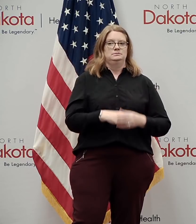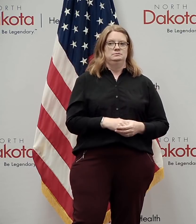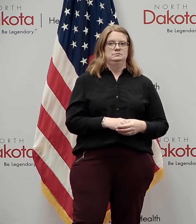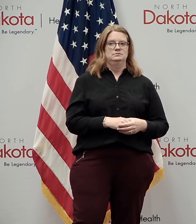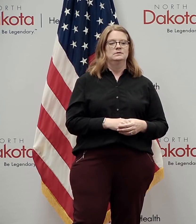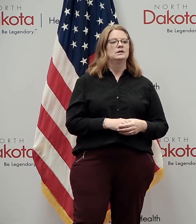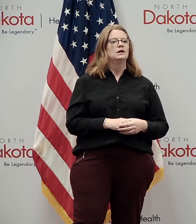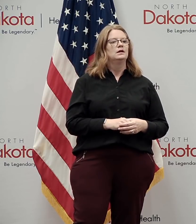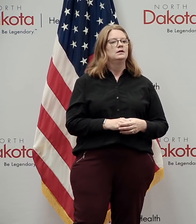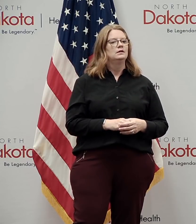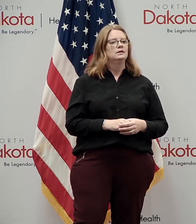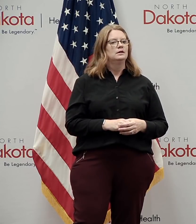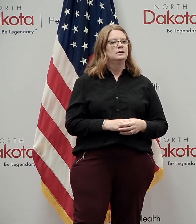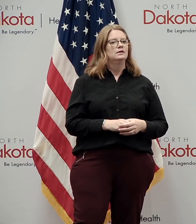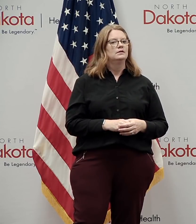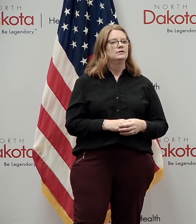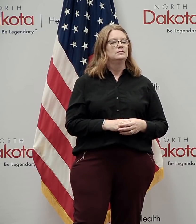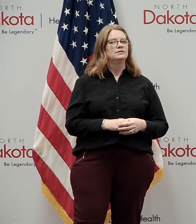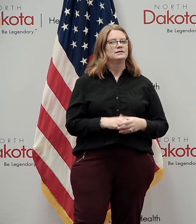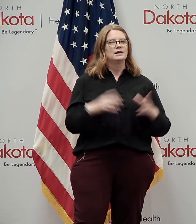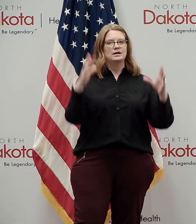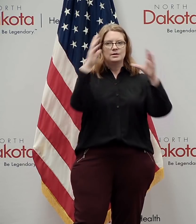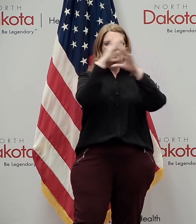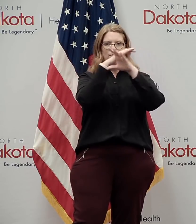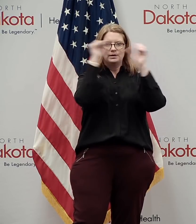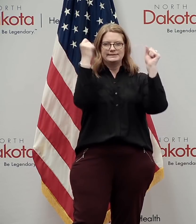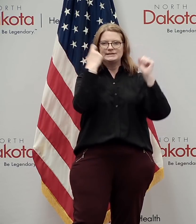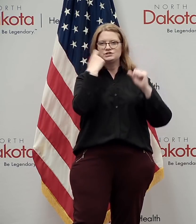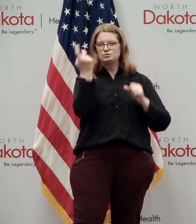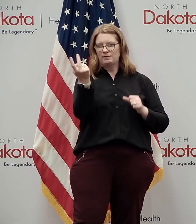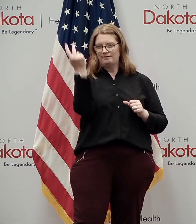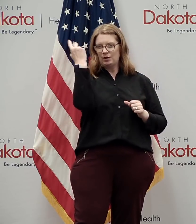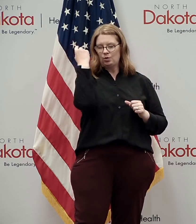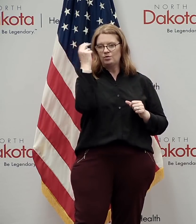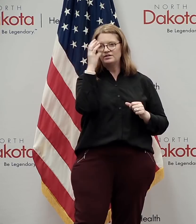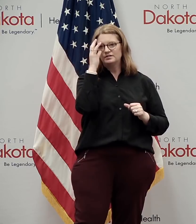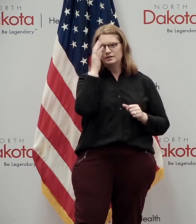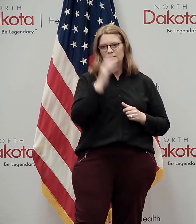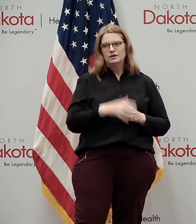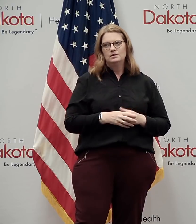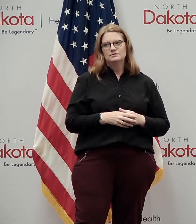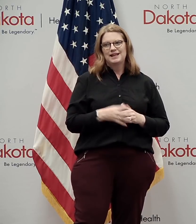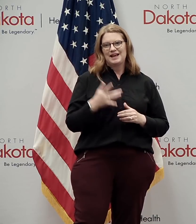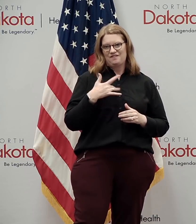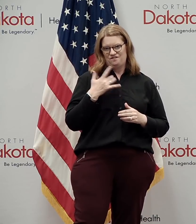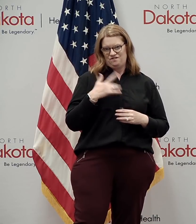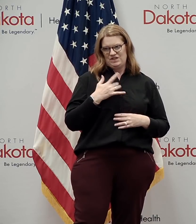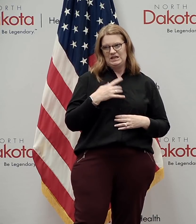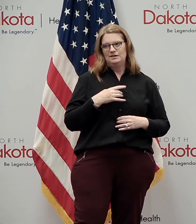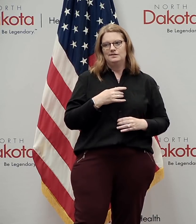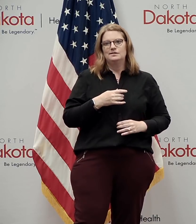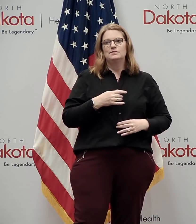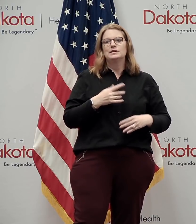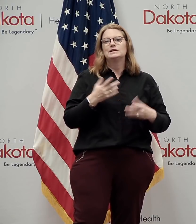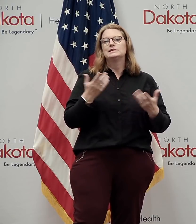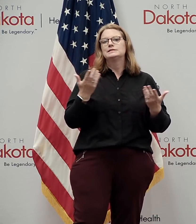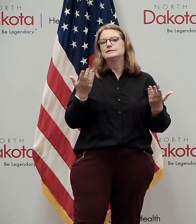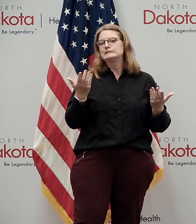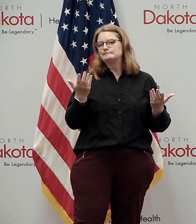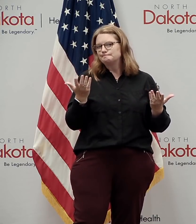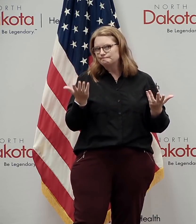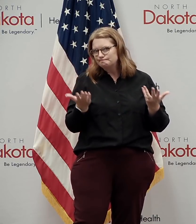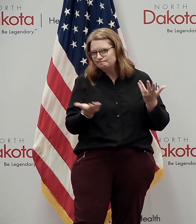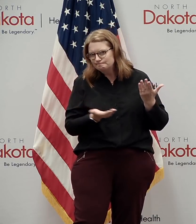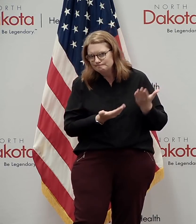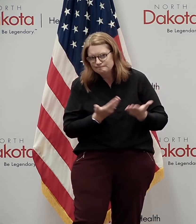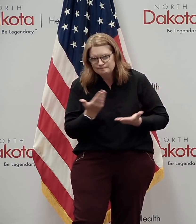The president's just reviewed that. I'm inclined to think it's going to be fairly forward-leaning, but